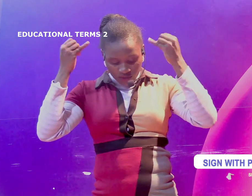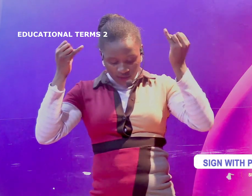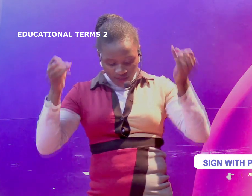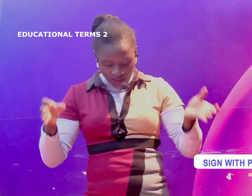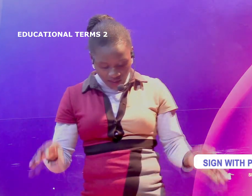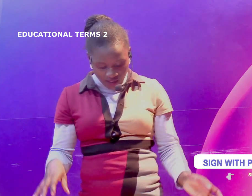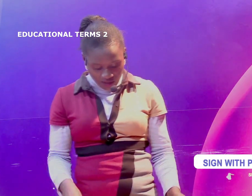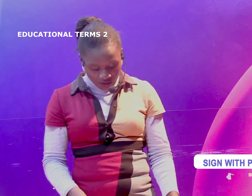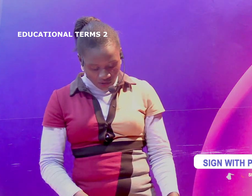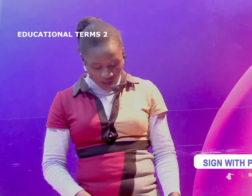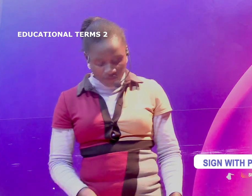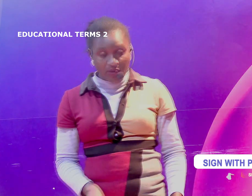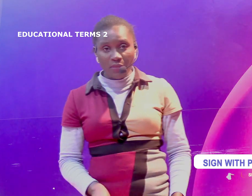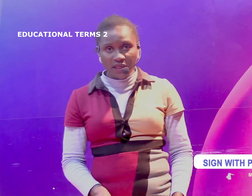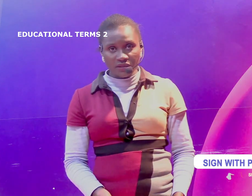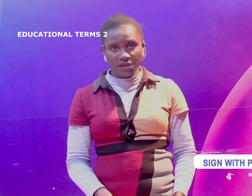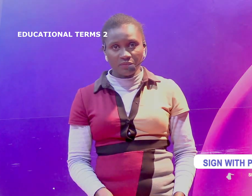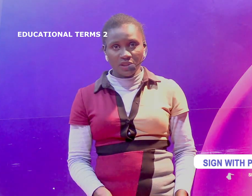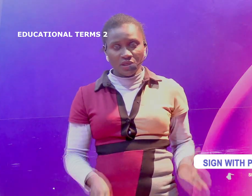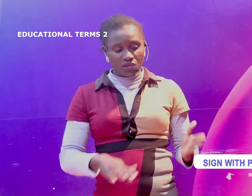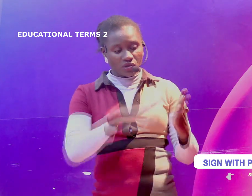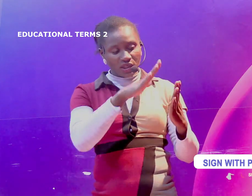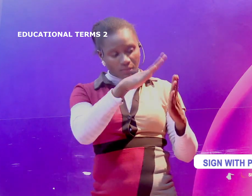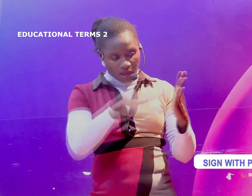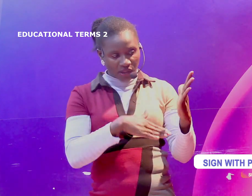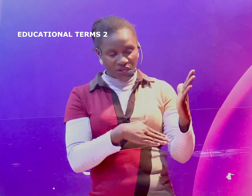and then we have the manuscript. So the manuscript,